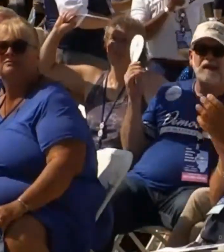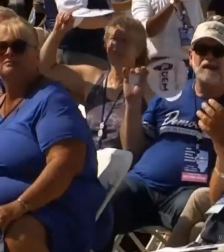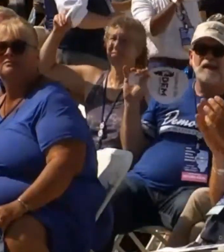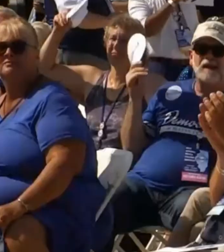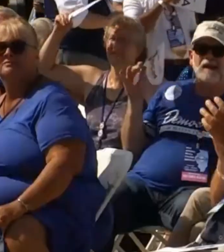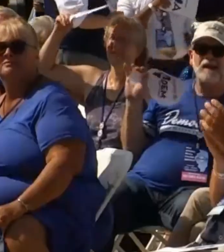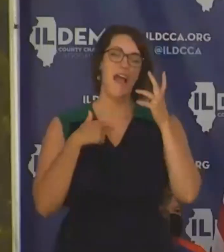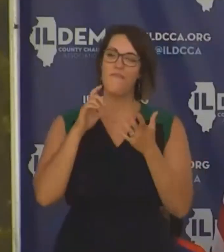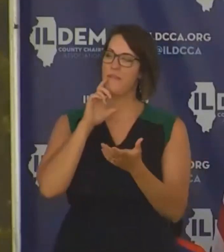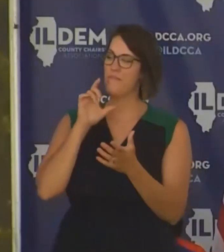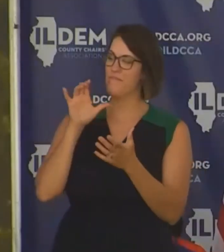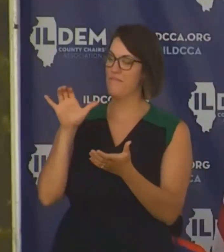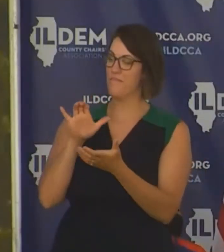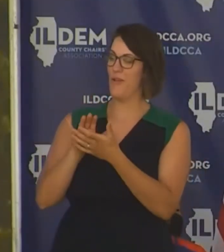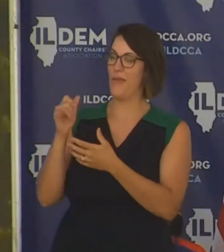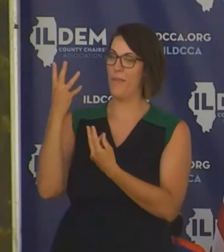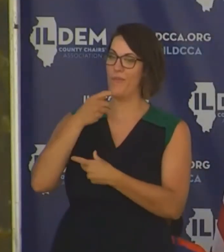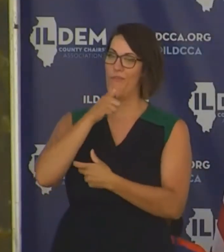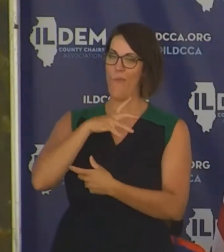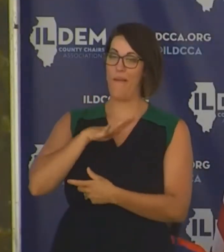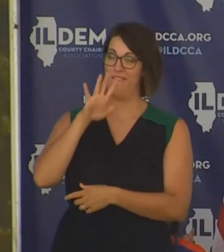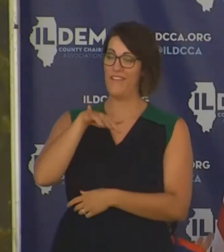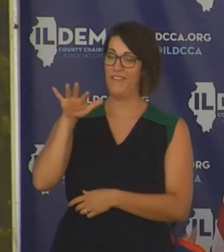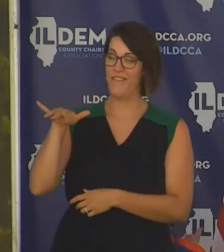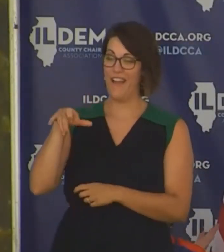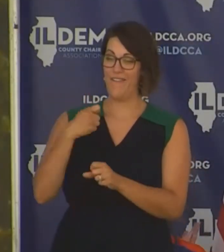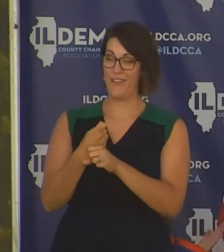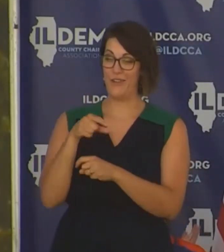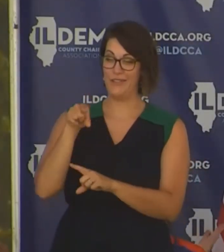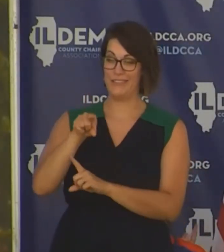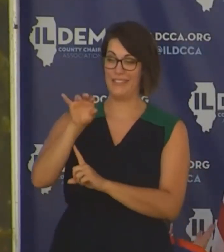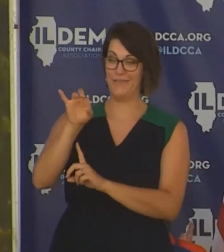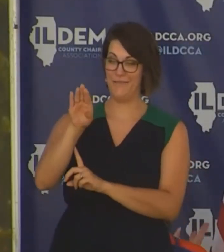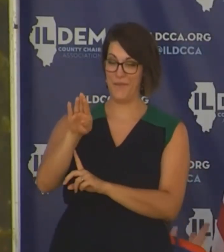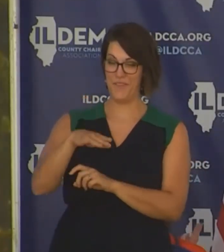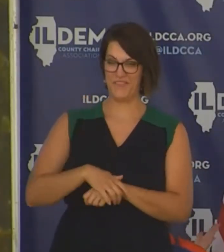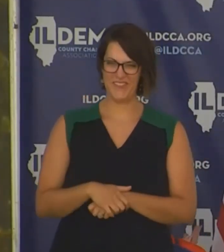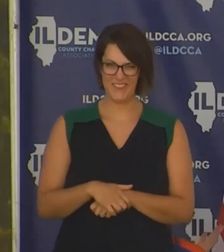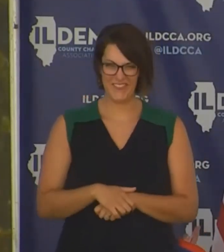lady 55 years come February.